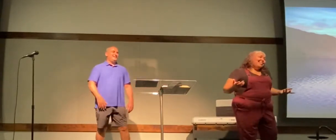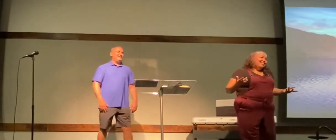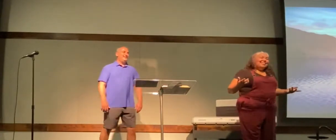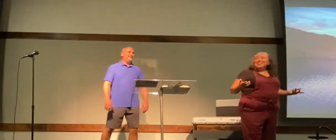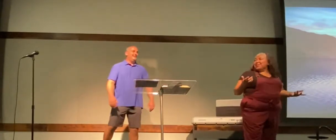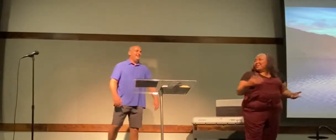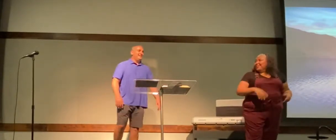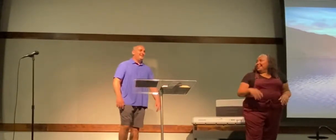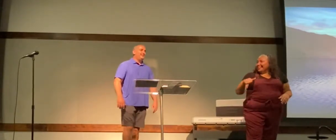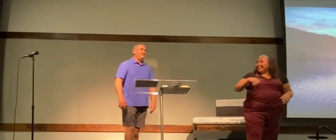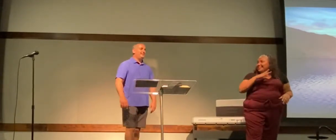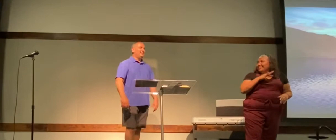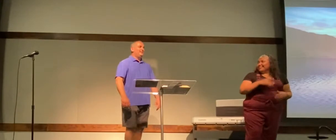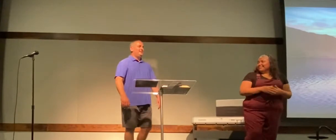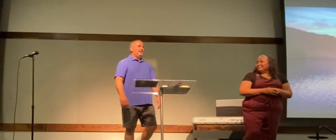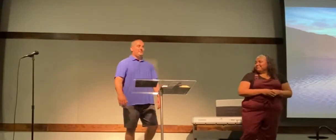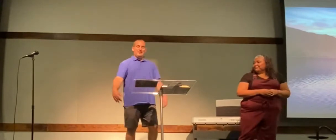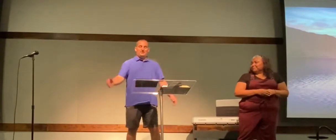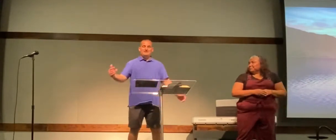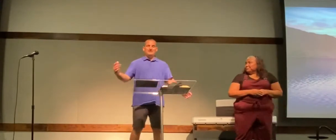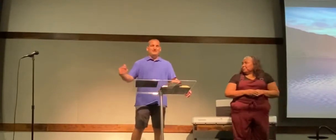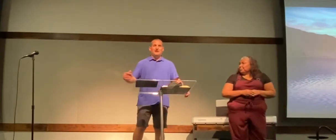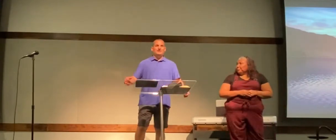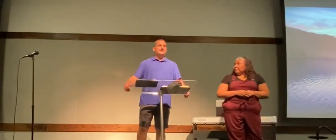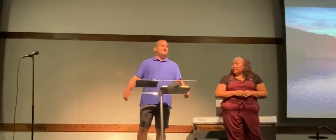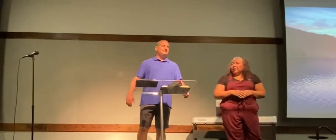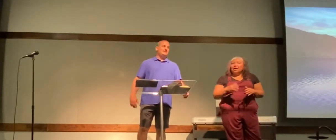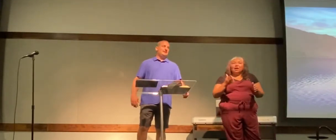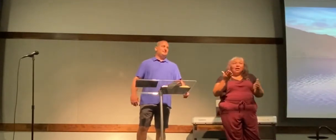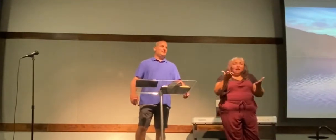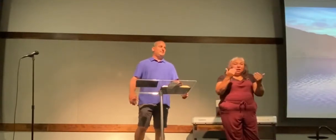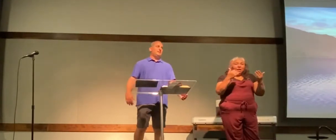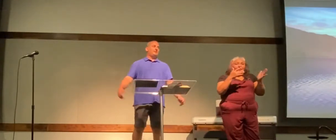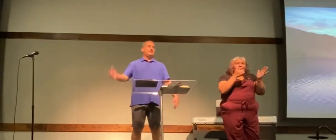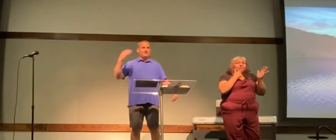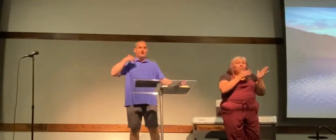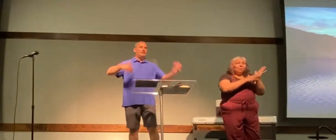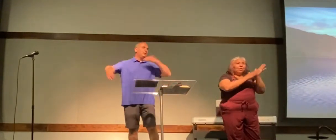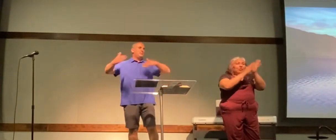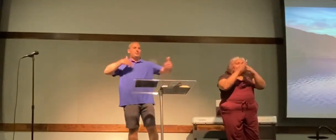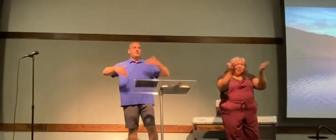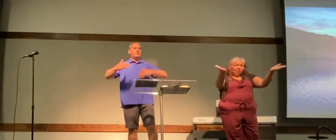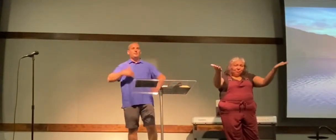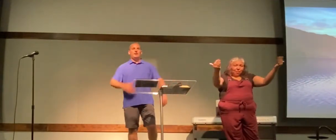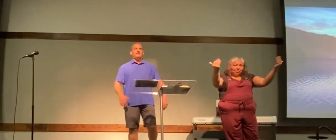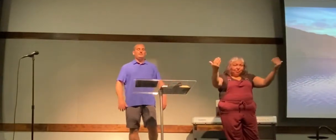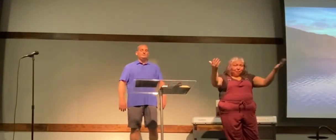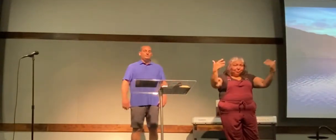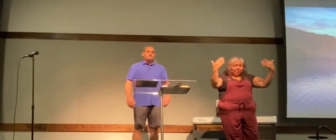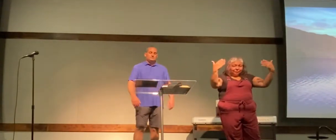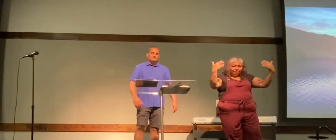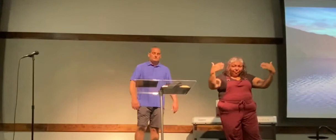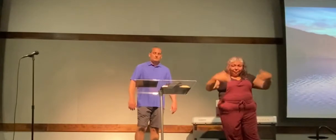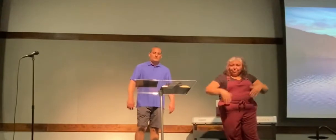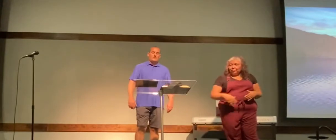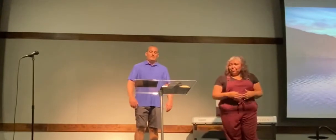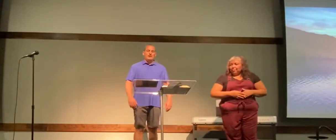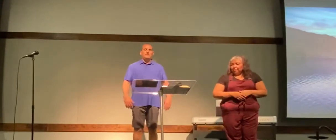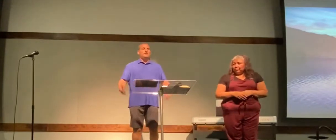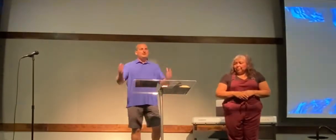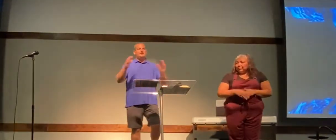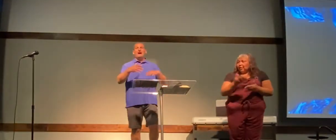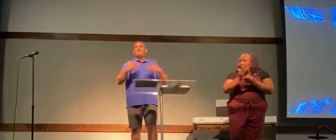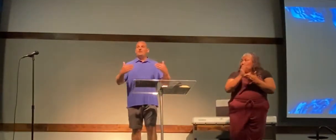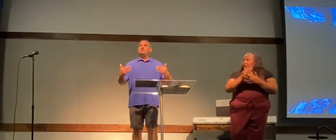lost it. Oh man, praise Him. Come on, let's sing that song. Come on, praise Him. Come on.